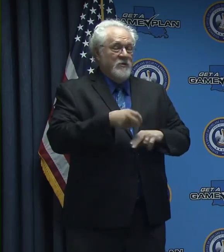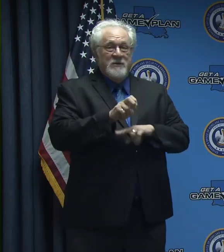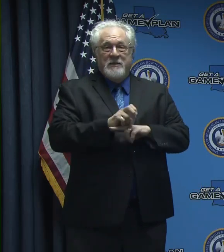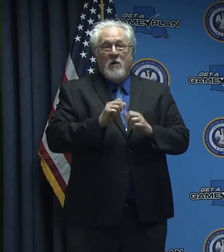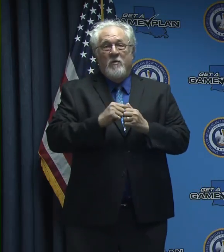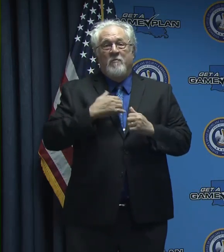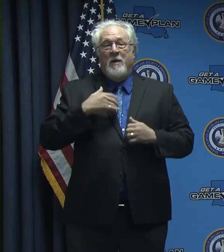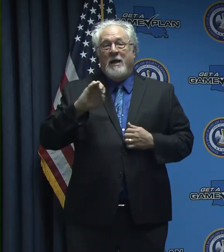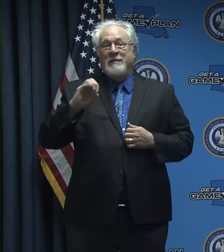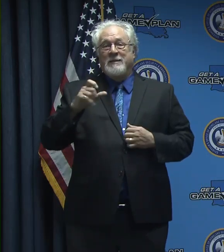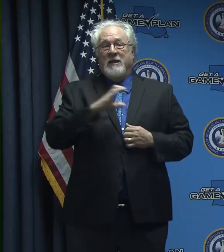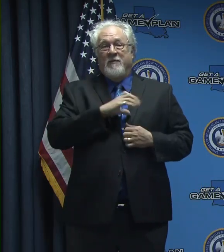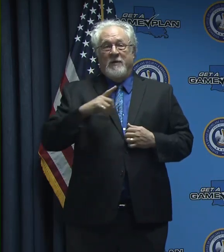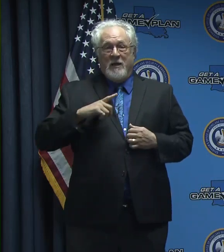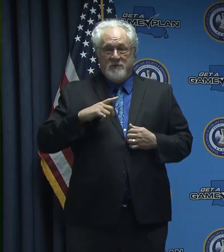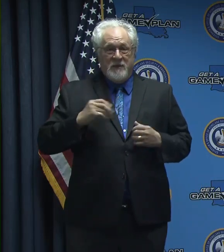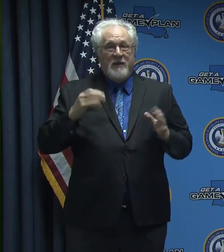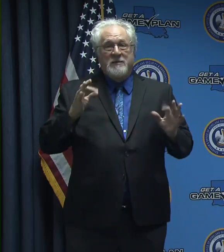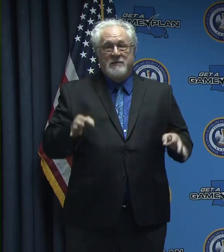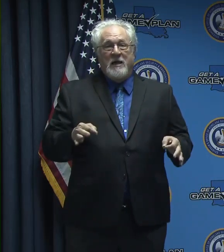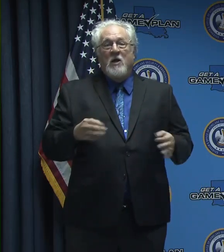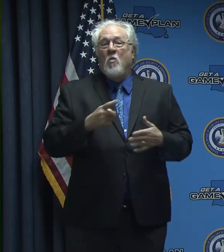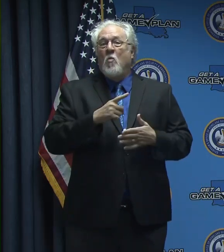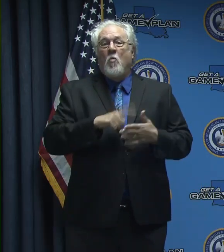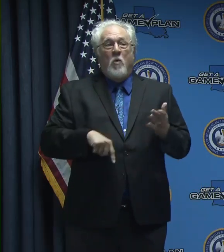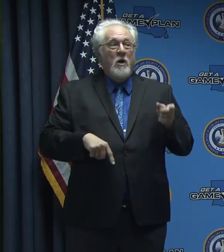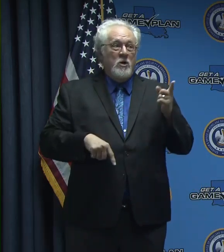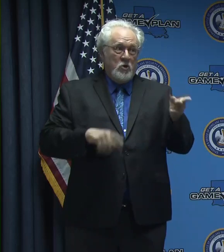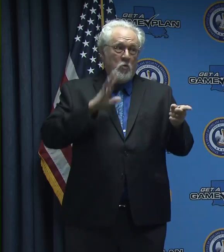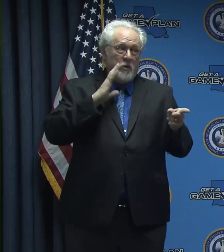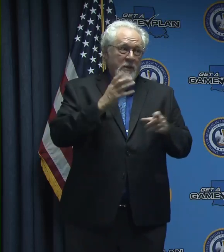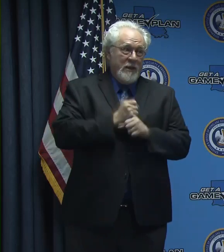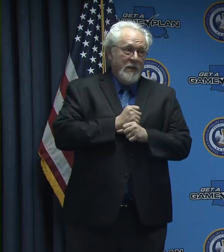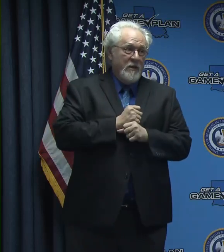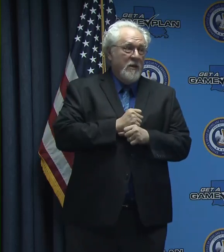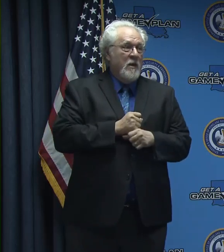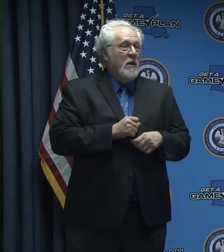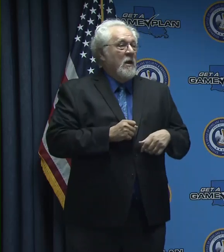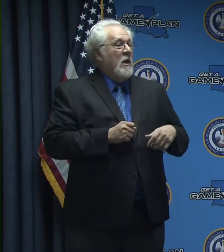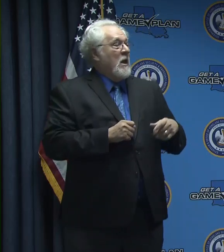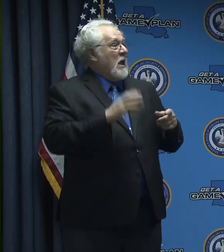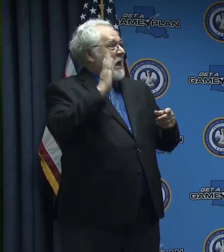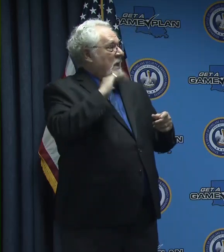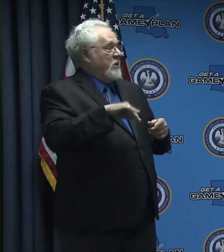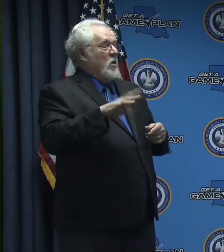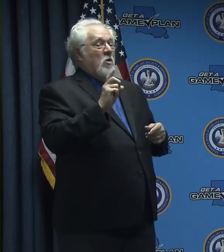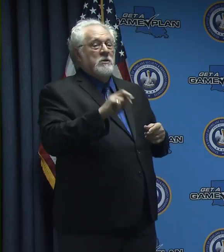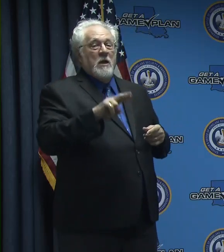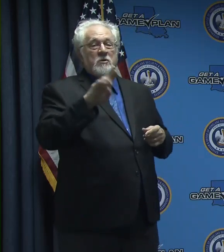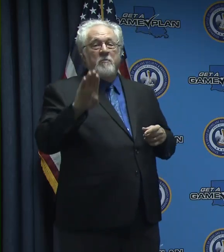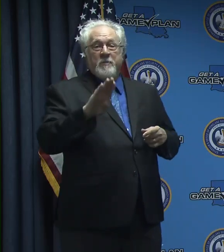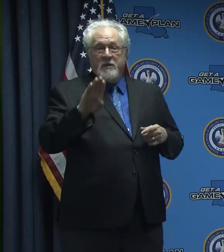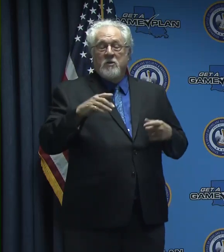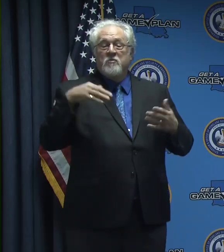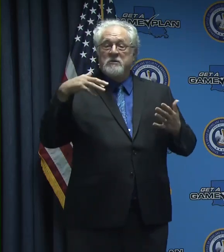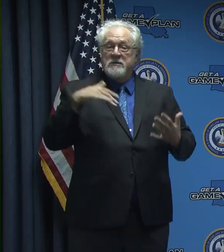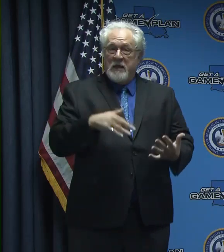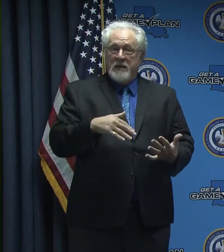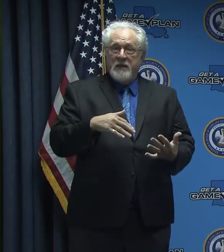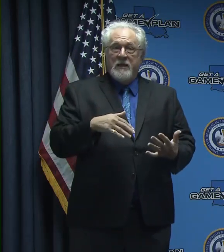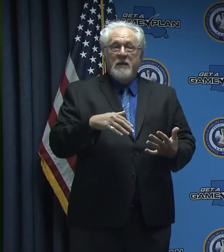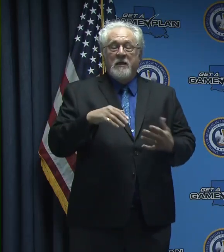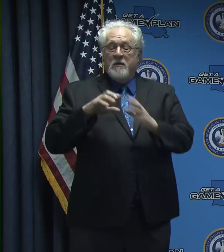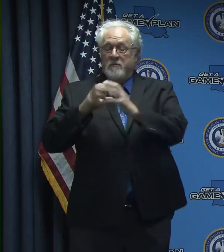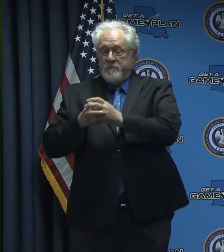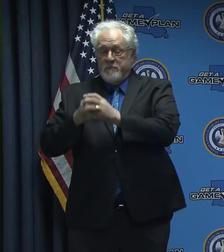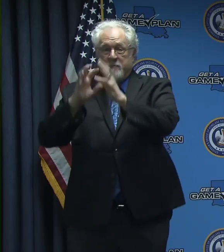with my executive council and we'll decide what you would get. And I know that Dr. Bu has been studying the